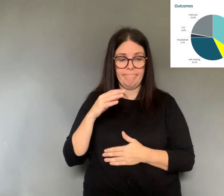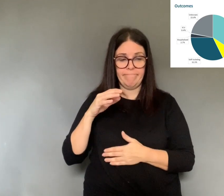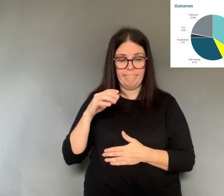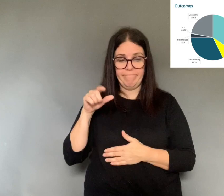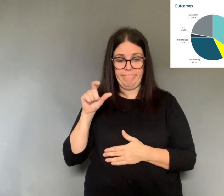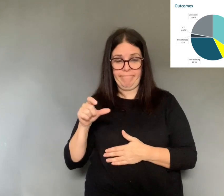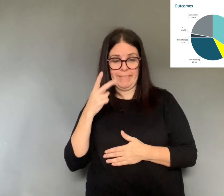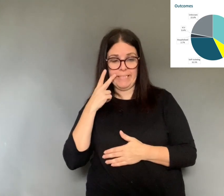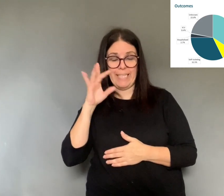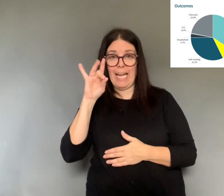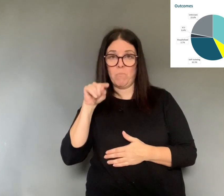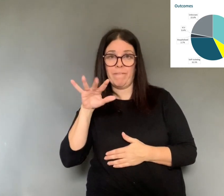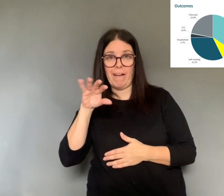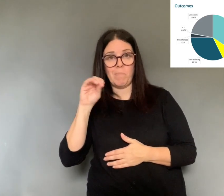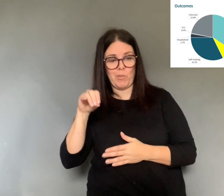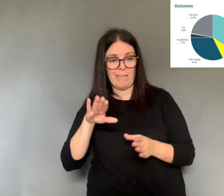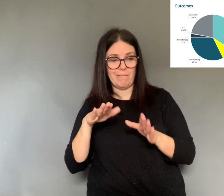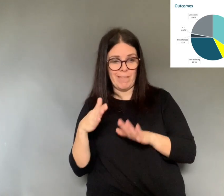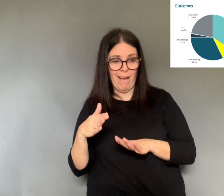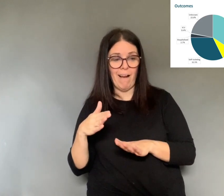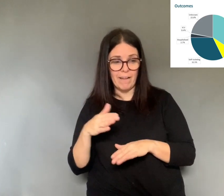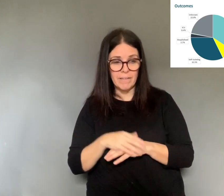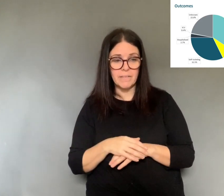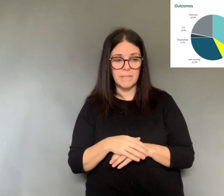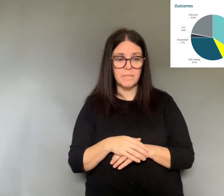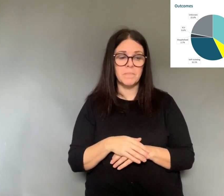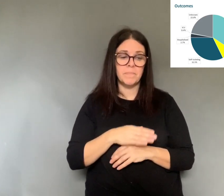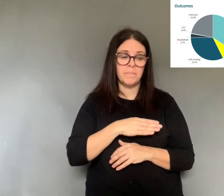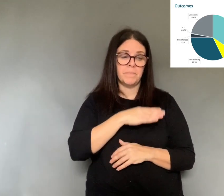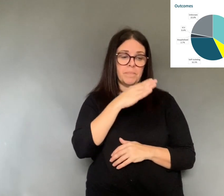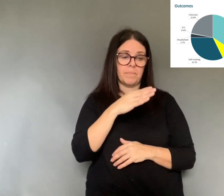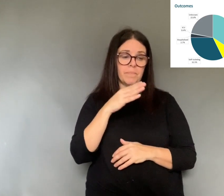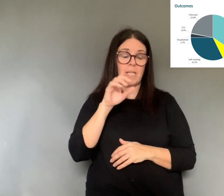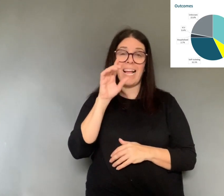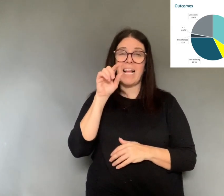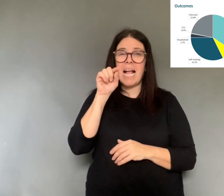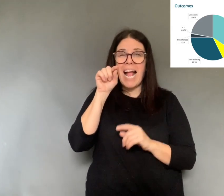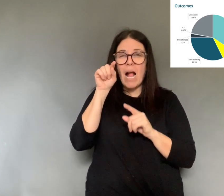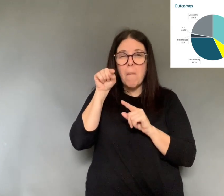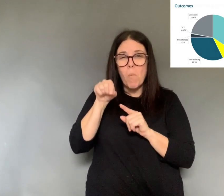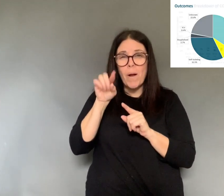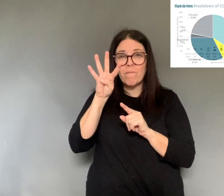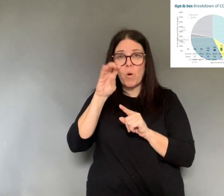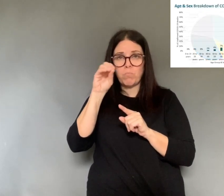ICU, and 22% are ongoing or unknown at this stage.